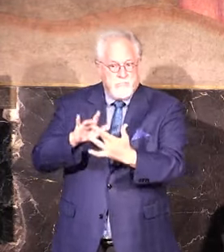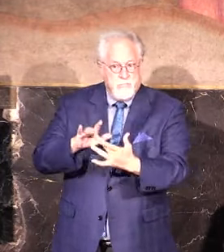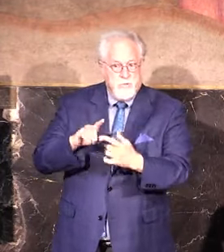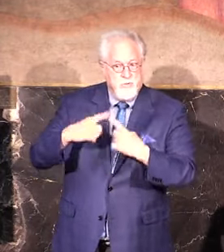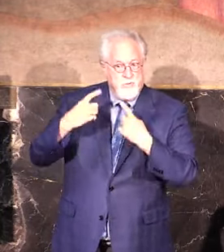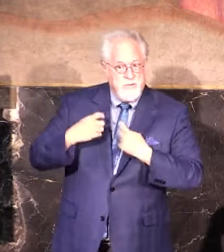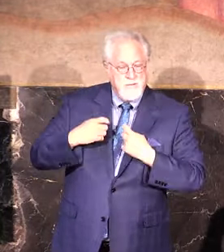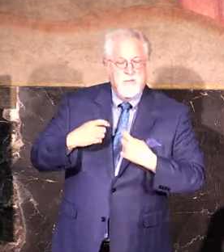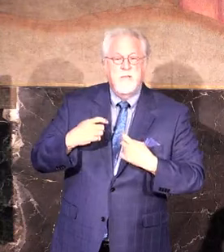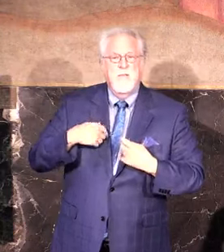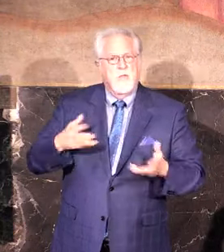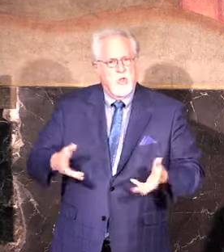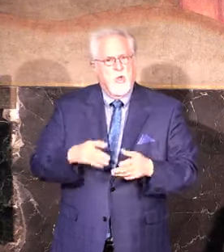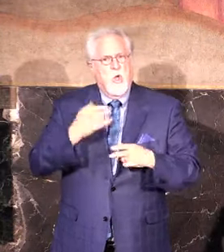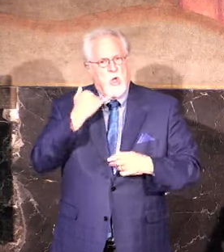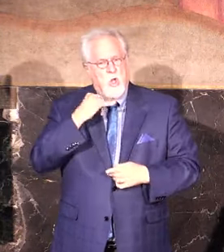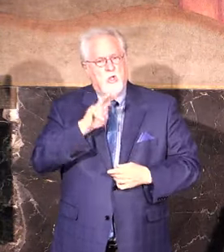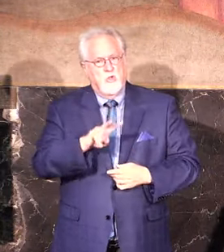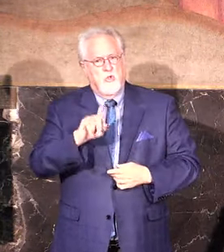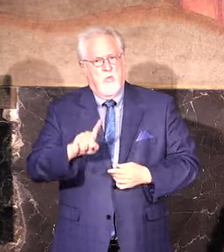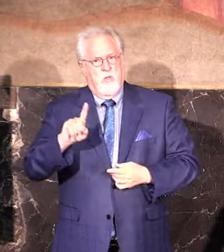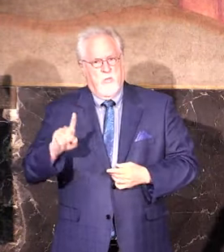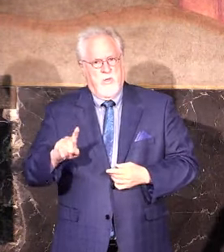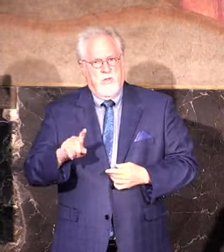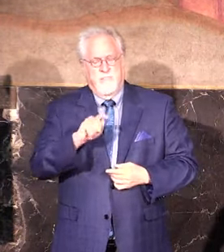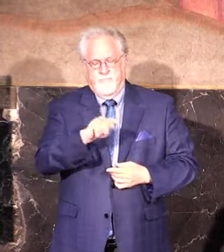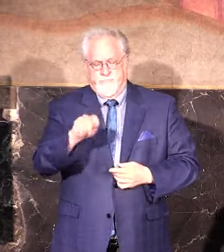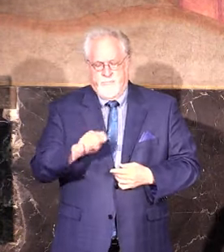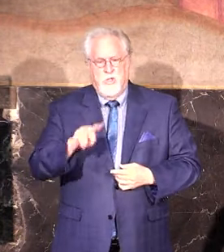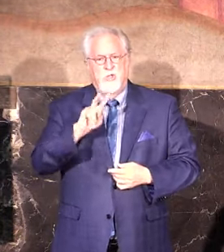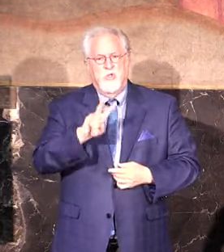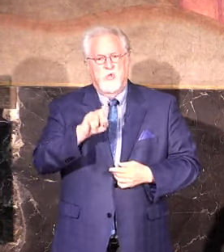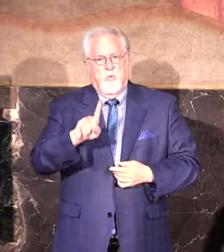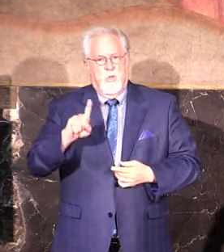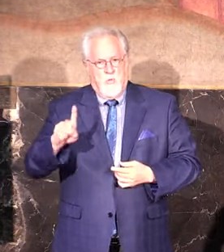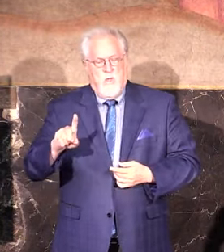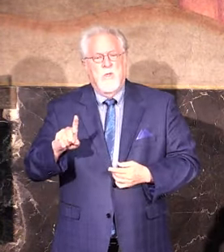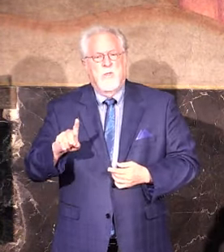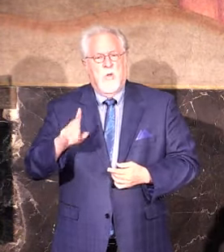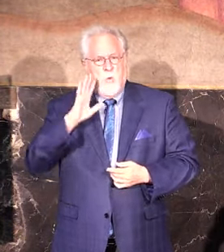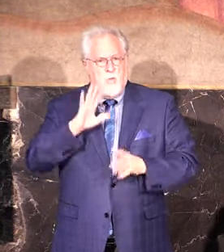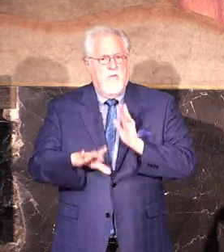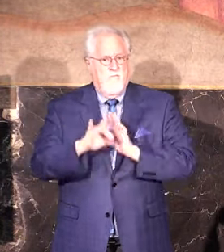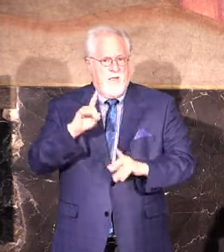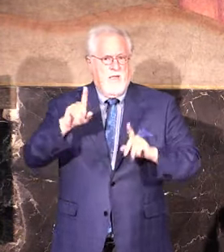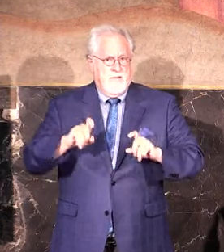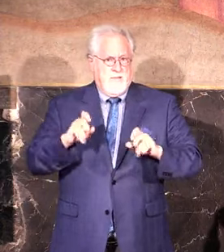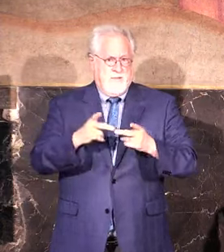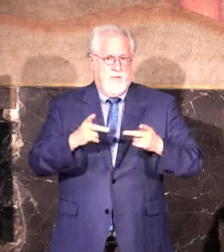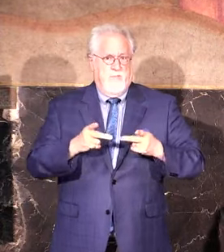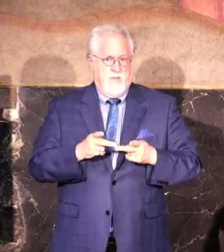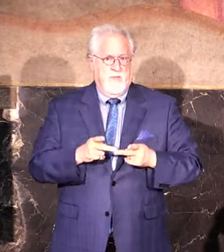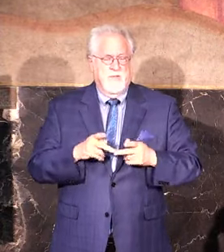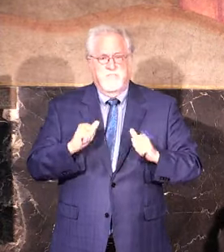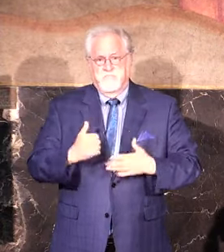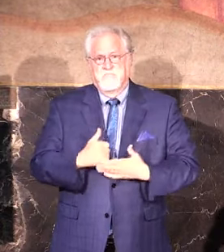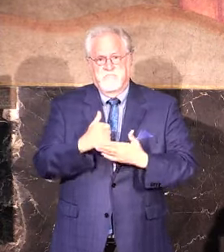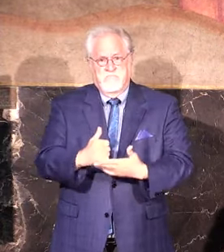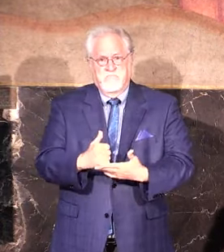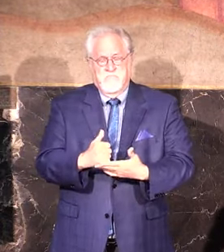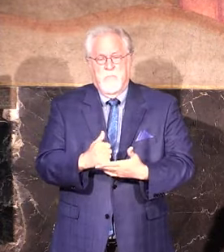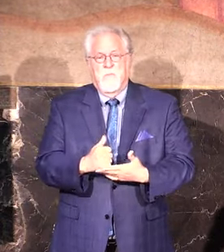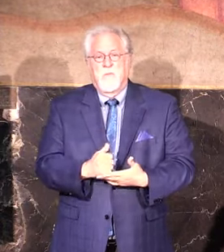tested, I'm encouraging you to call 211. Dial 211, and you'll be able to find a testing site that can assist you.